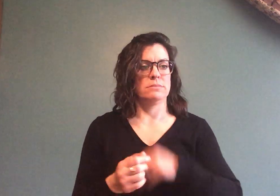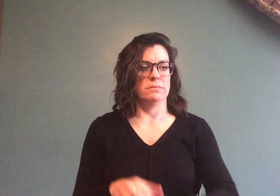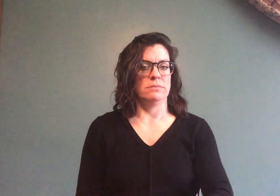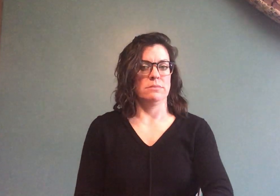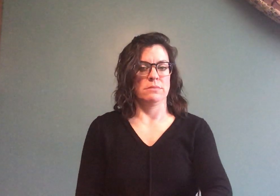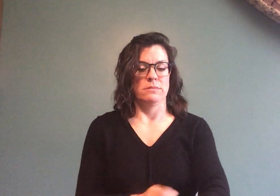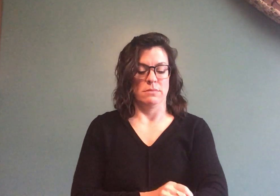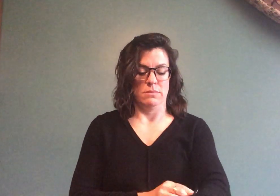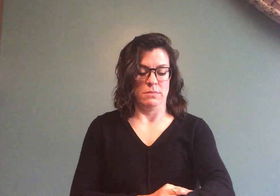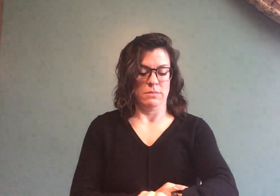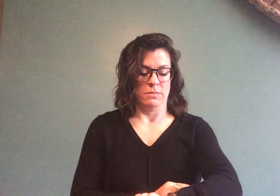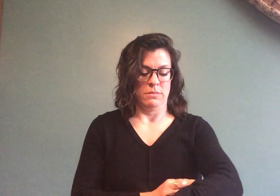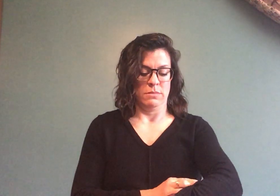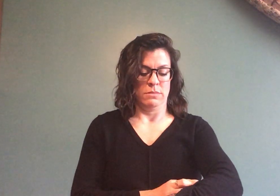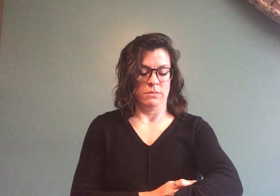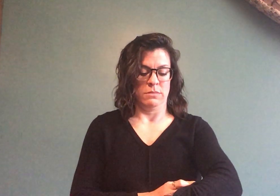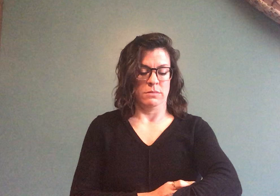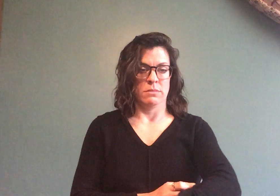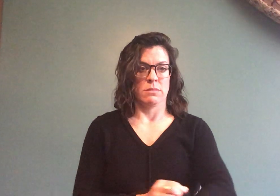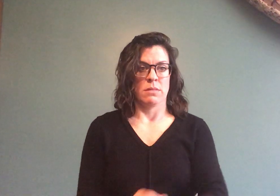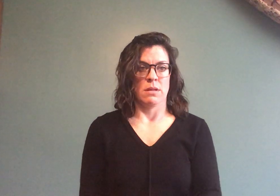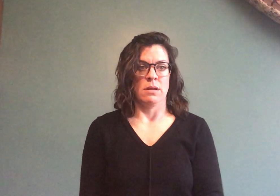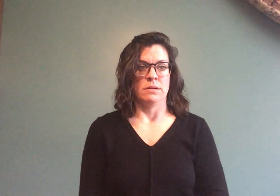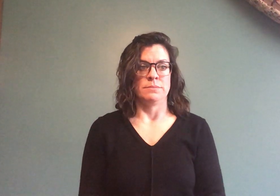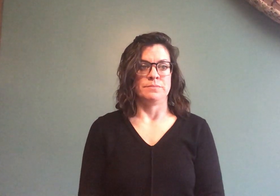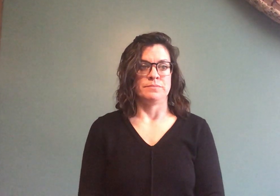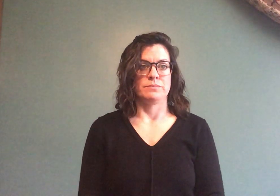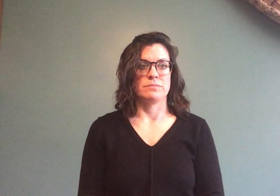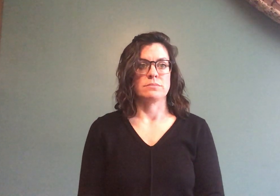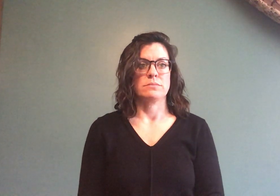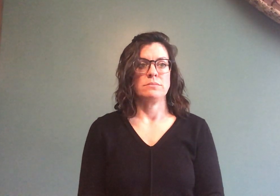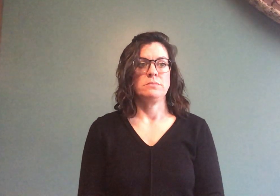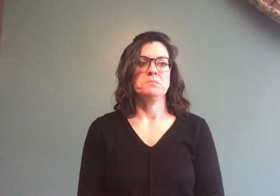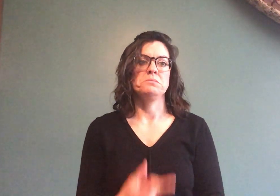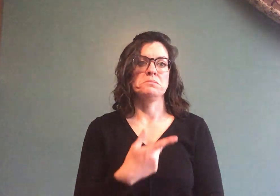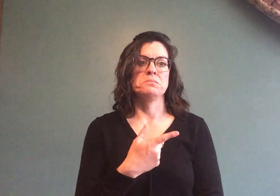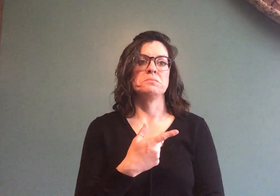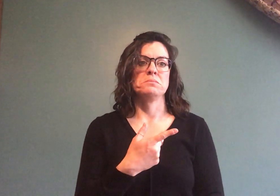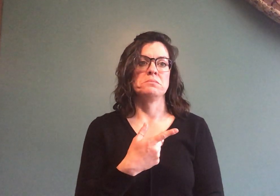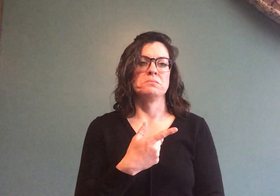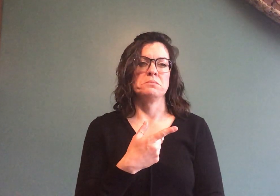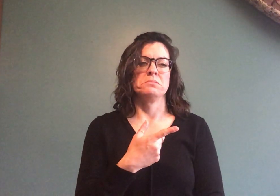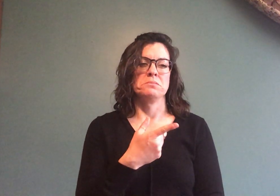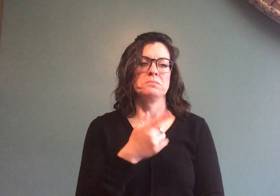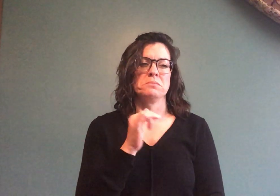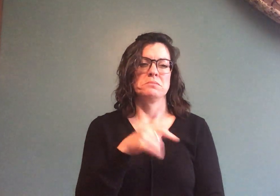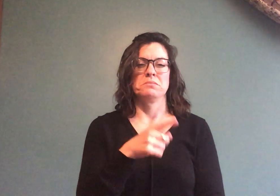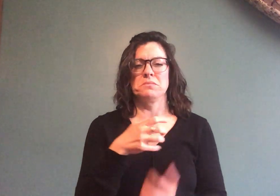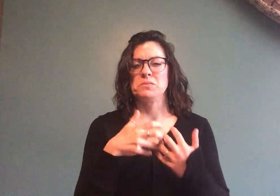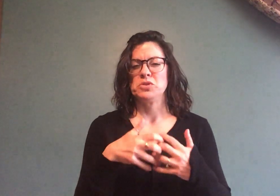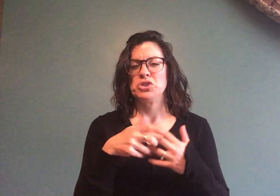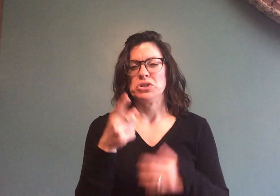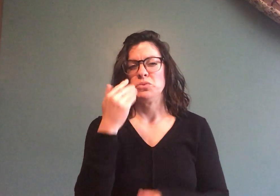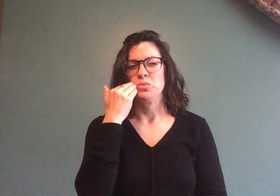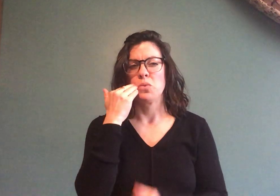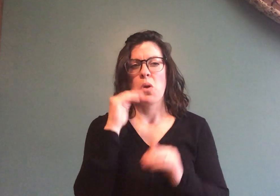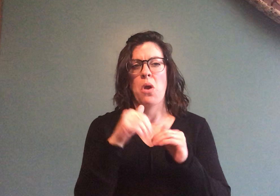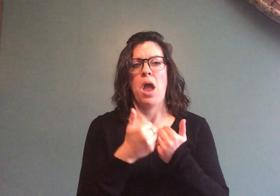Okay, here's a lathe, right? And we all know how a lathe works because Mr. Hogue has a small one over there, right? And the